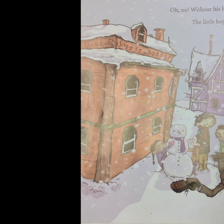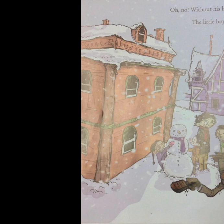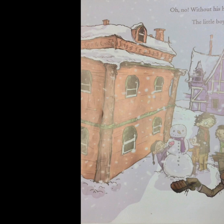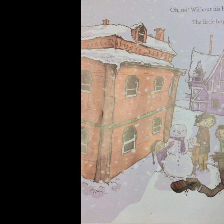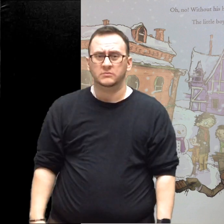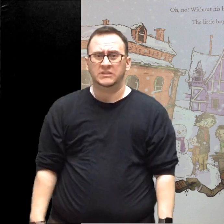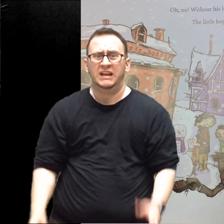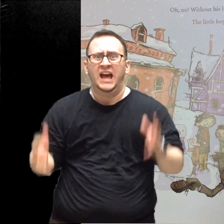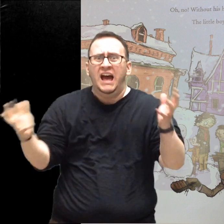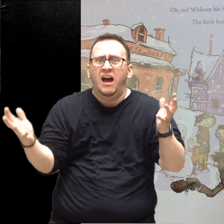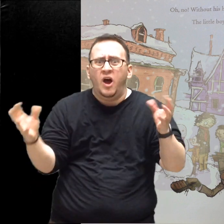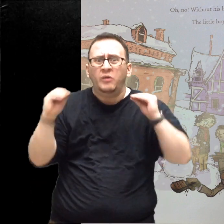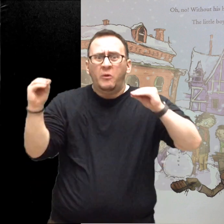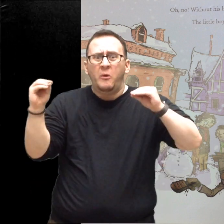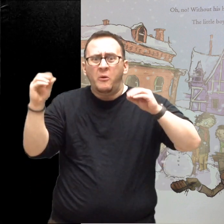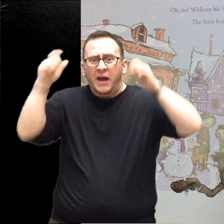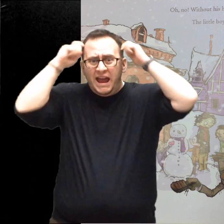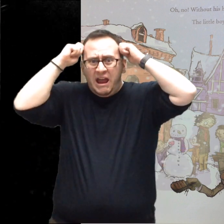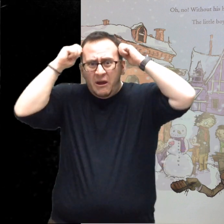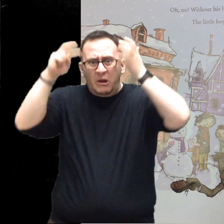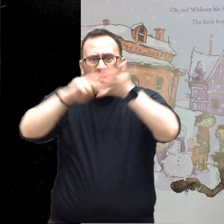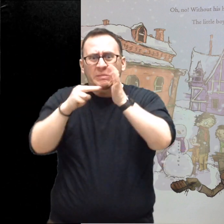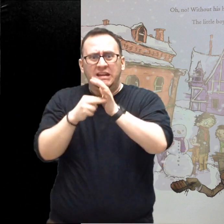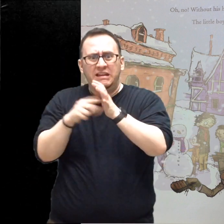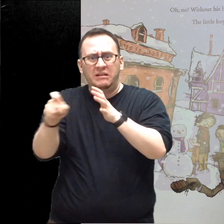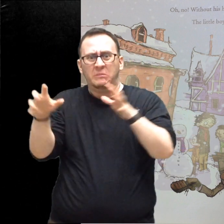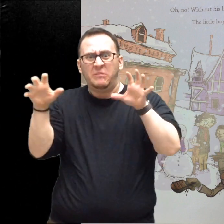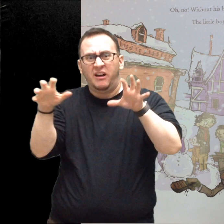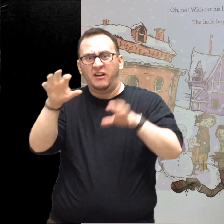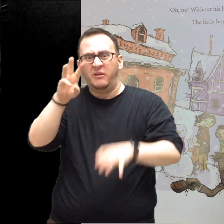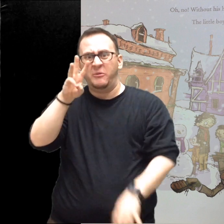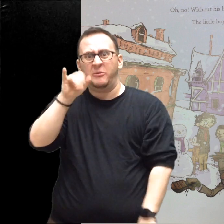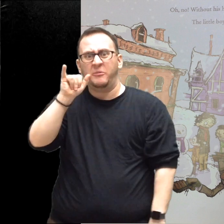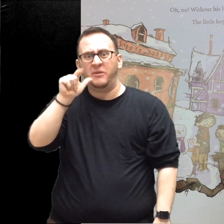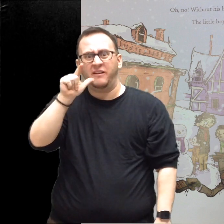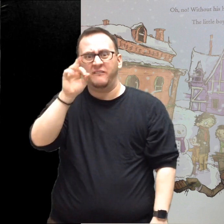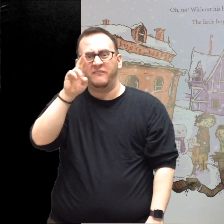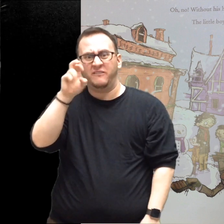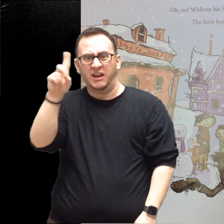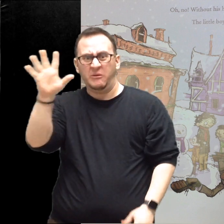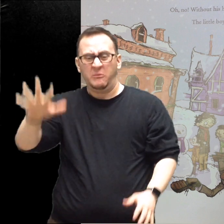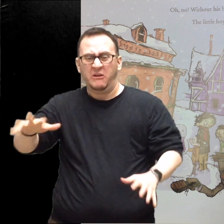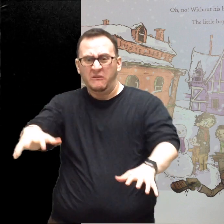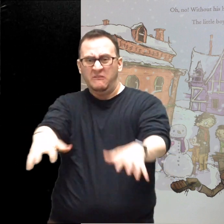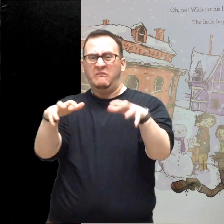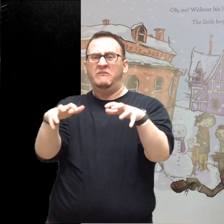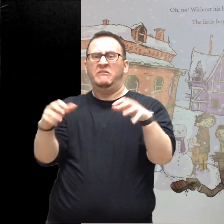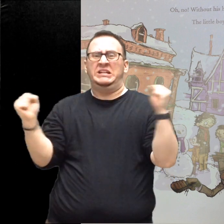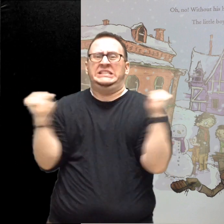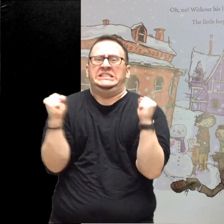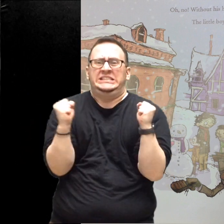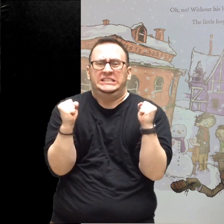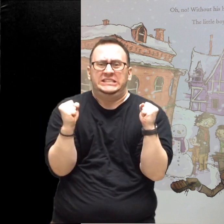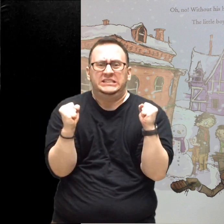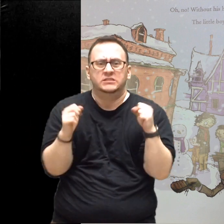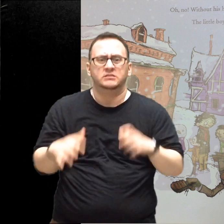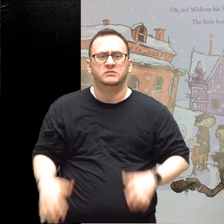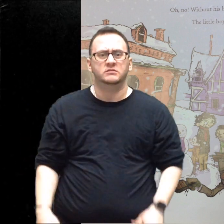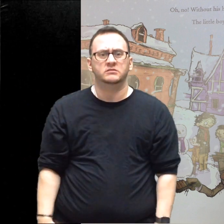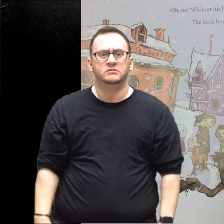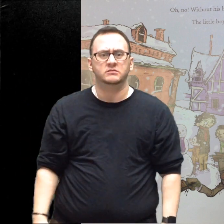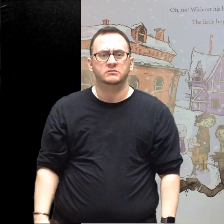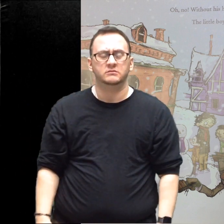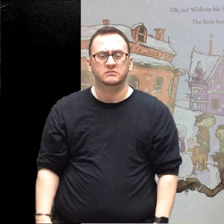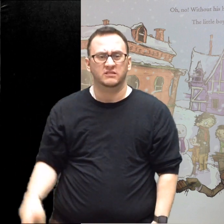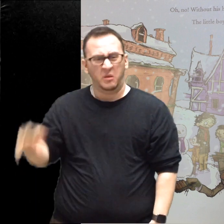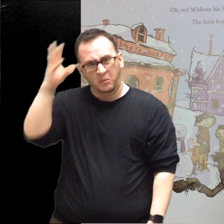looks concerned. Oh no! Without his hair, the giant would freeze. The little boy had to help